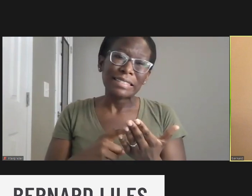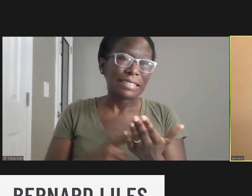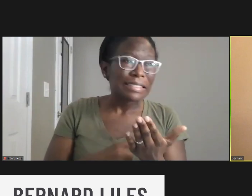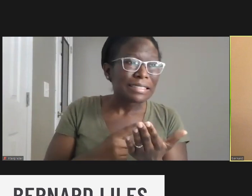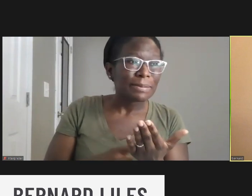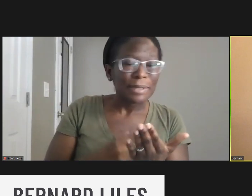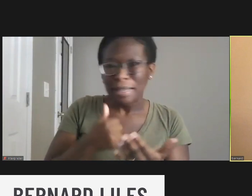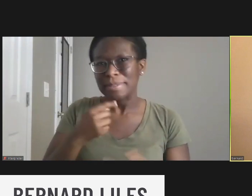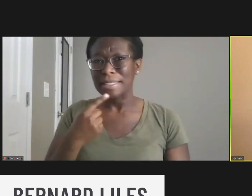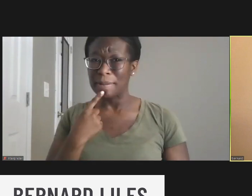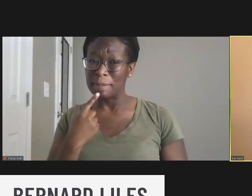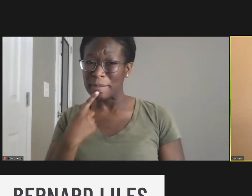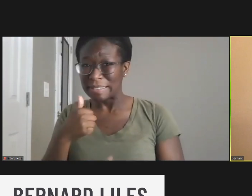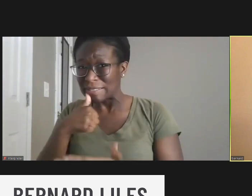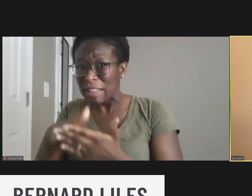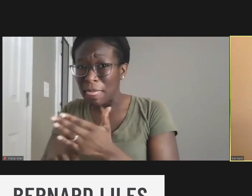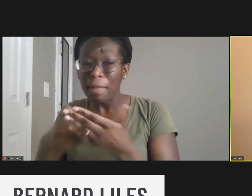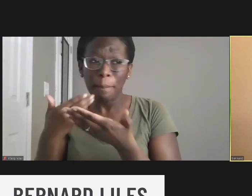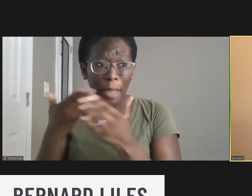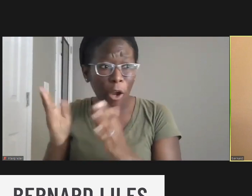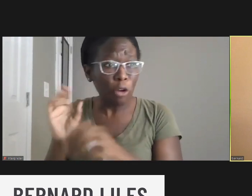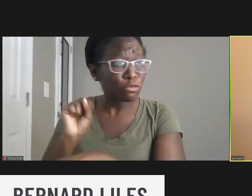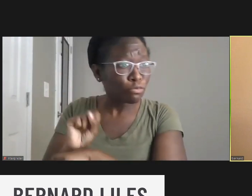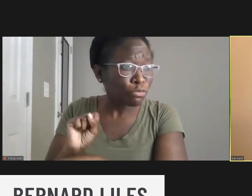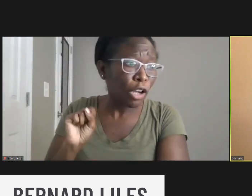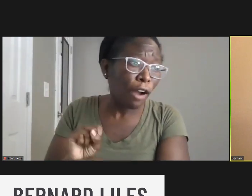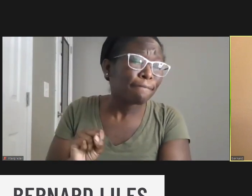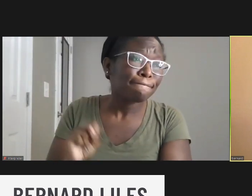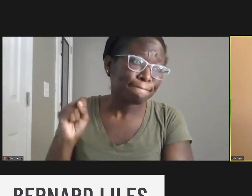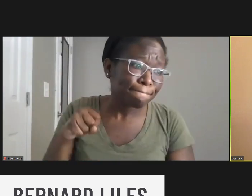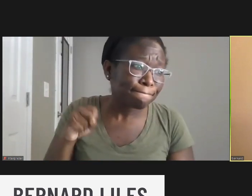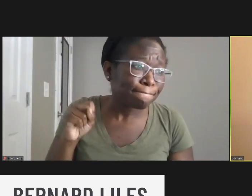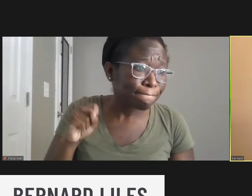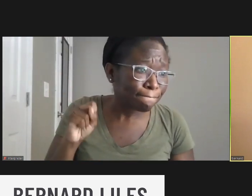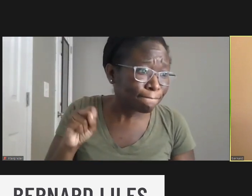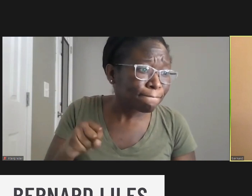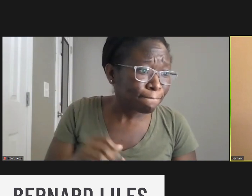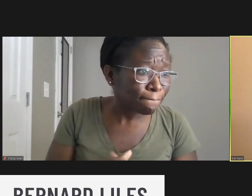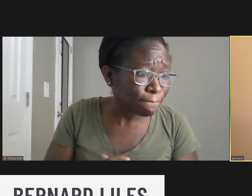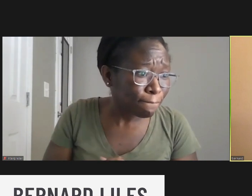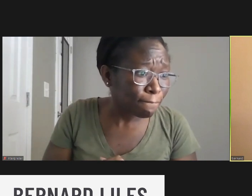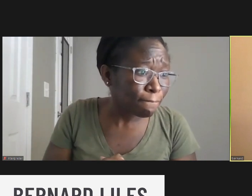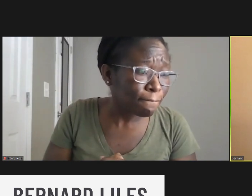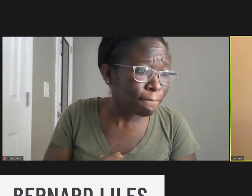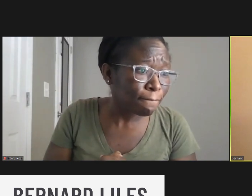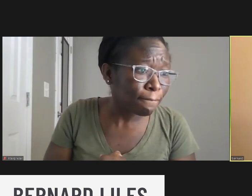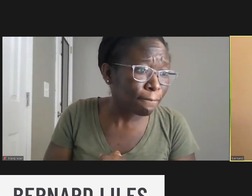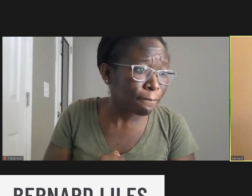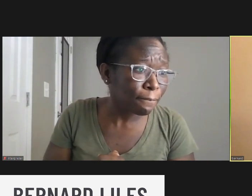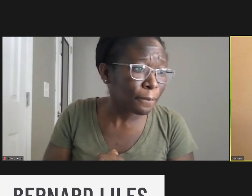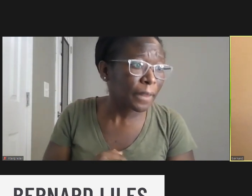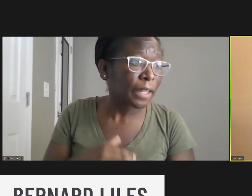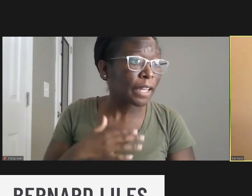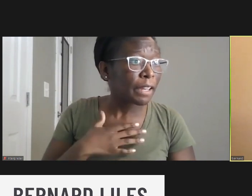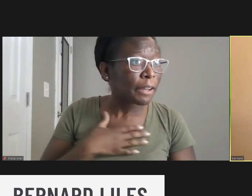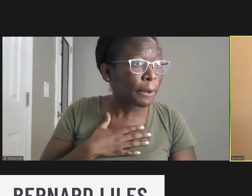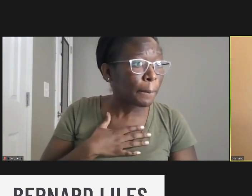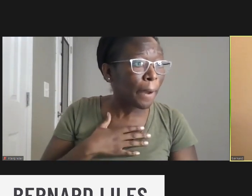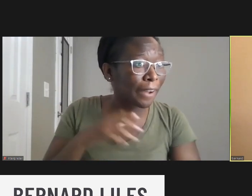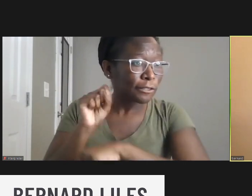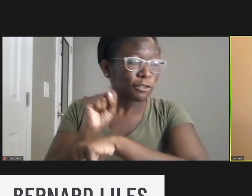job. I'm thankful for the change and I want this to stay like this. My job's okay